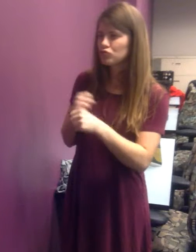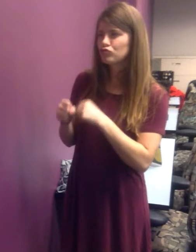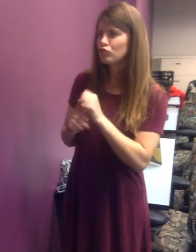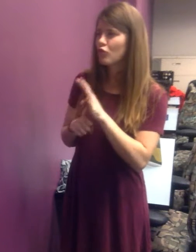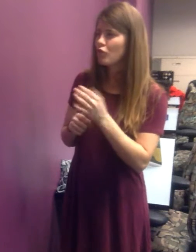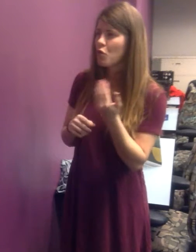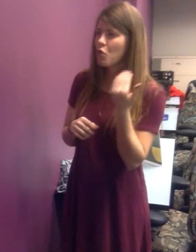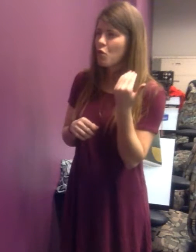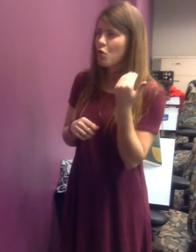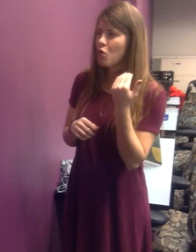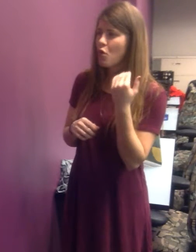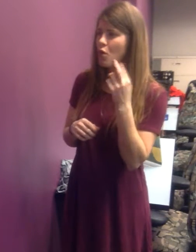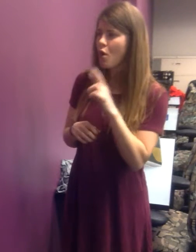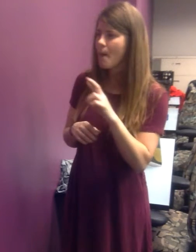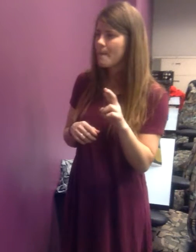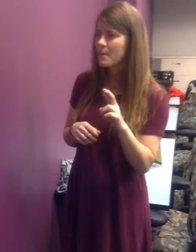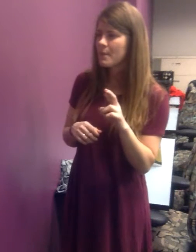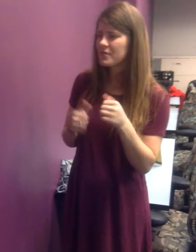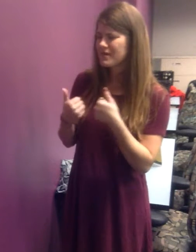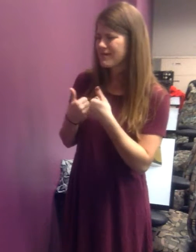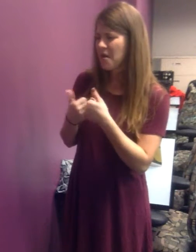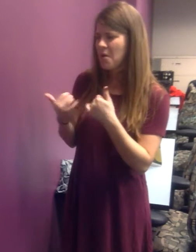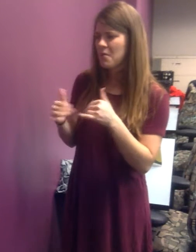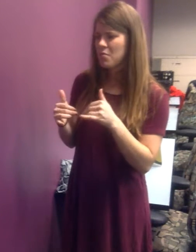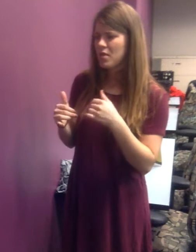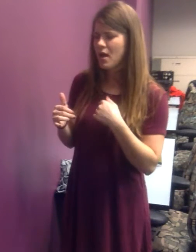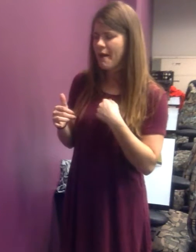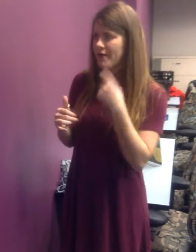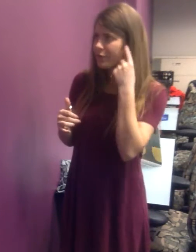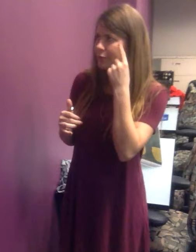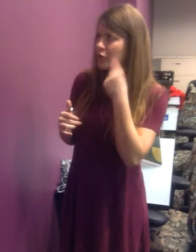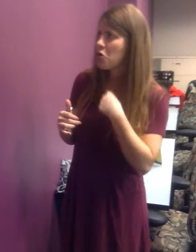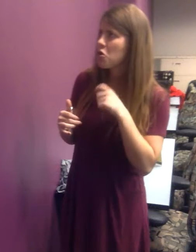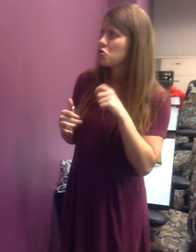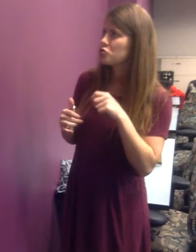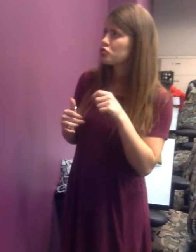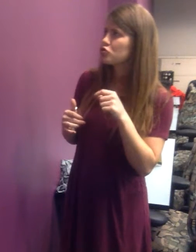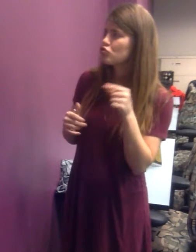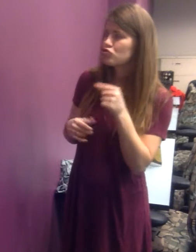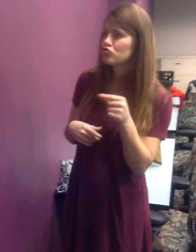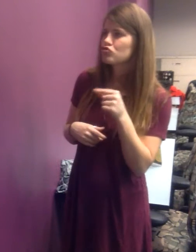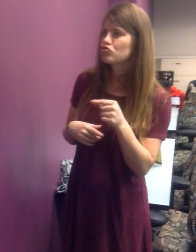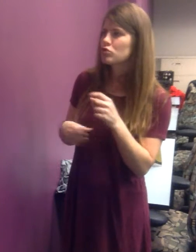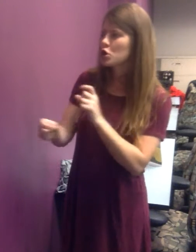green energy agenda, but I won't go all the way and support cap and trade. They did. They try to walk down the middle, and that's wrong. I think it's